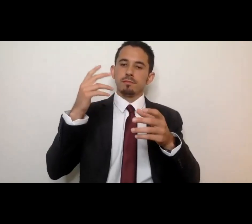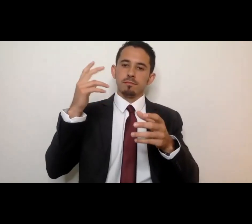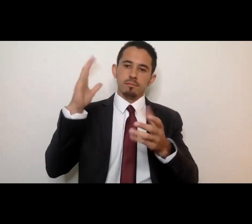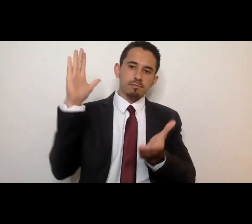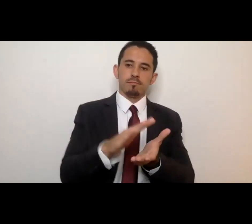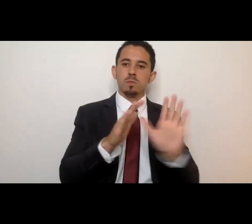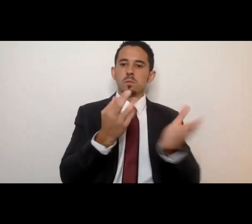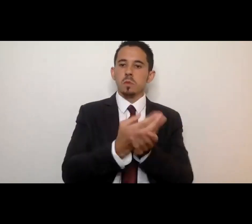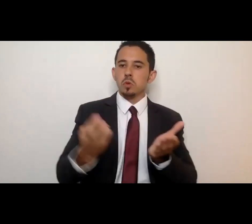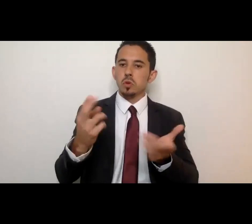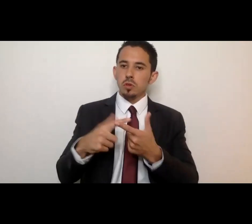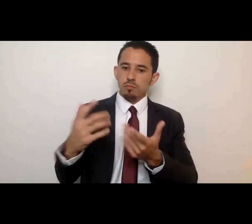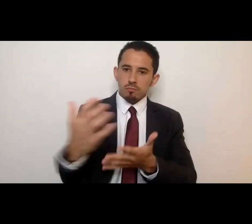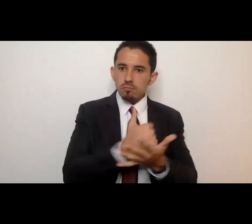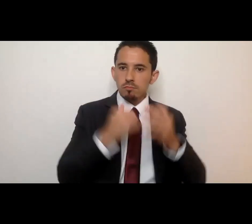not part of the community.